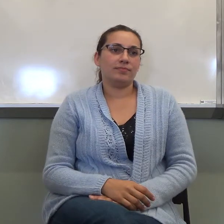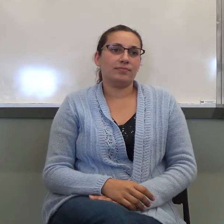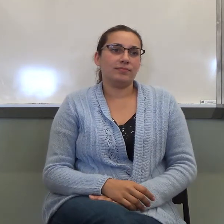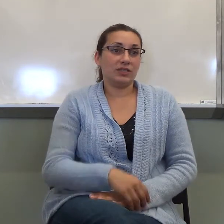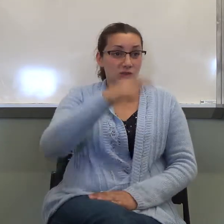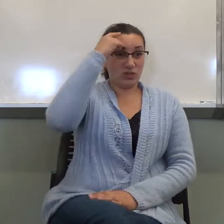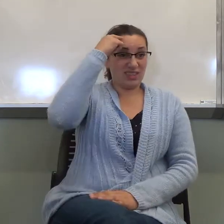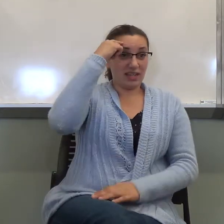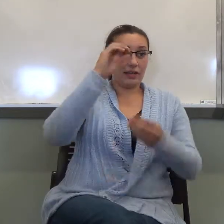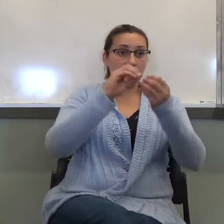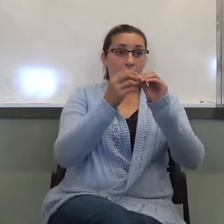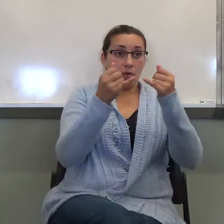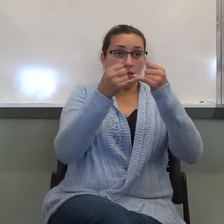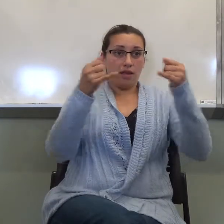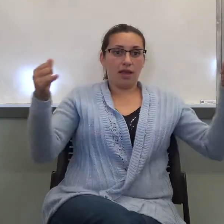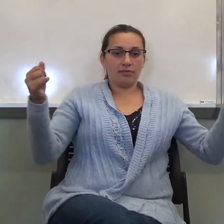We just did it for 8, but it's true for any number.